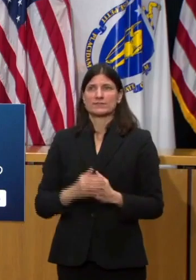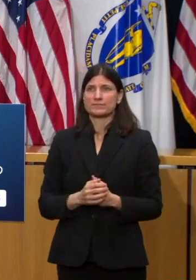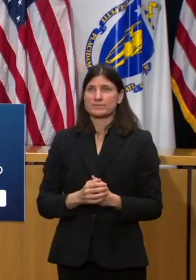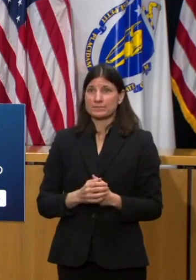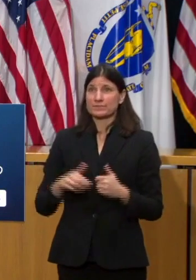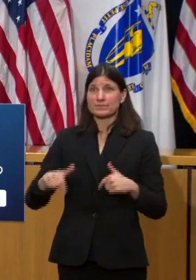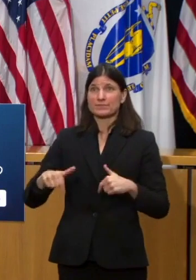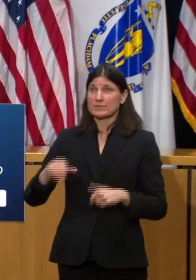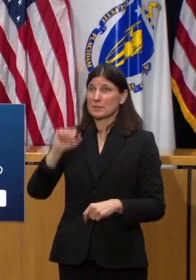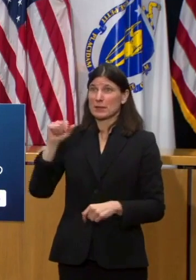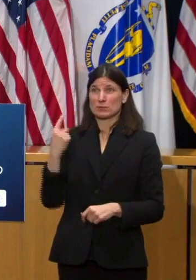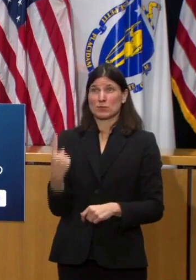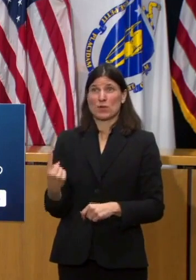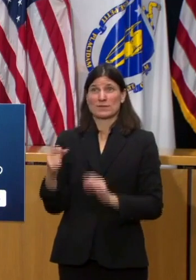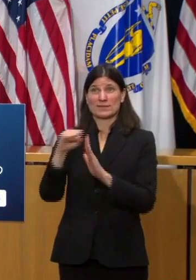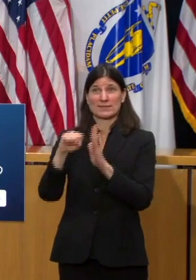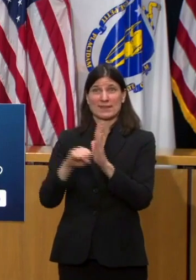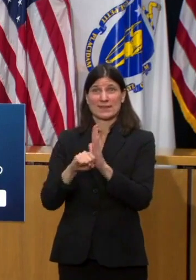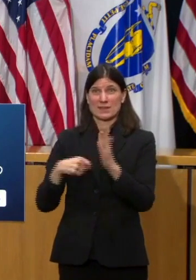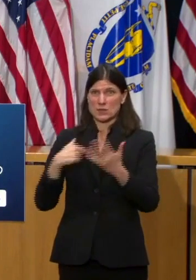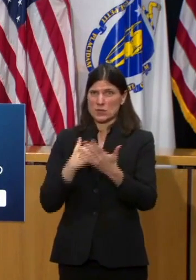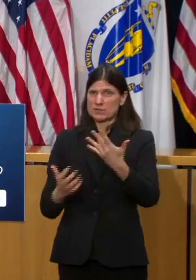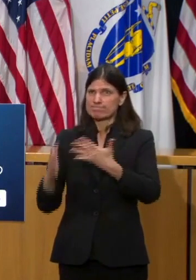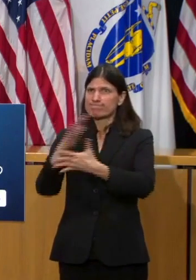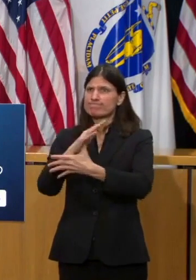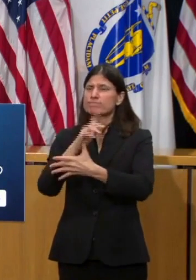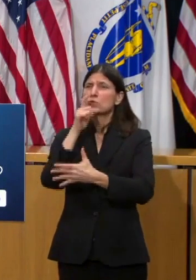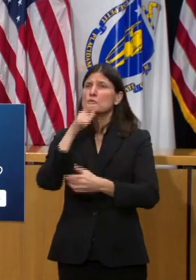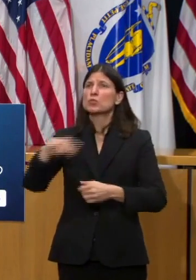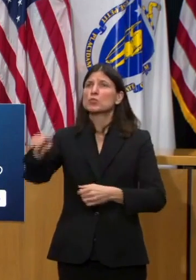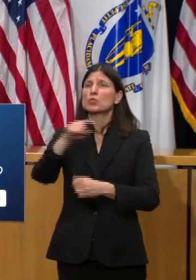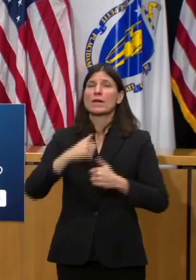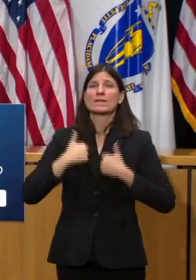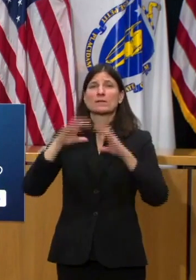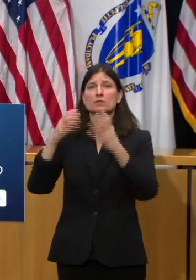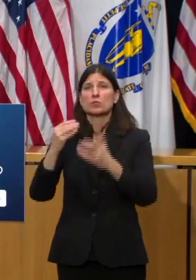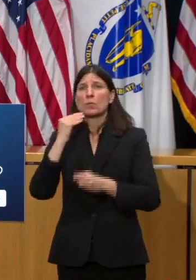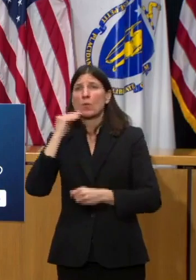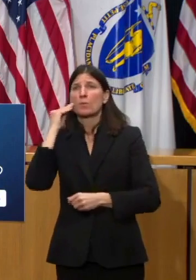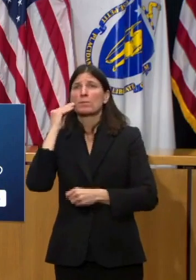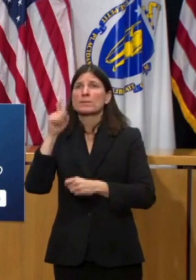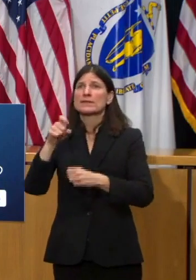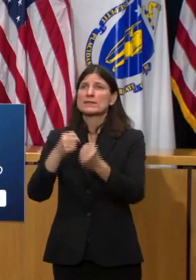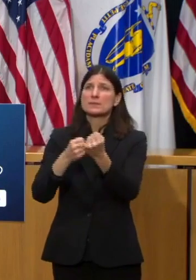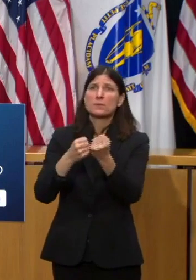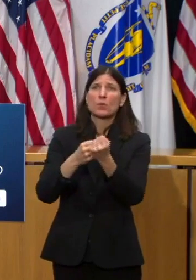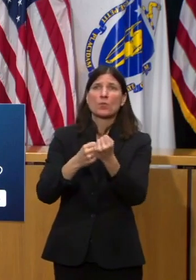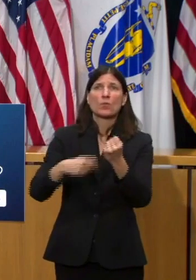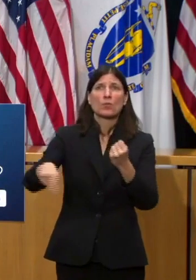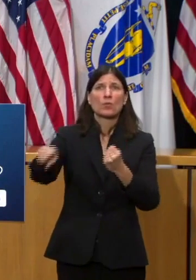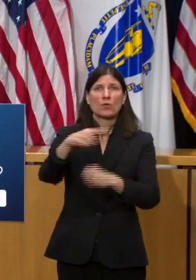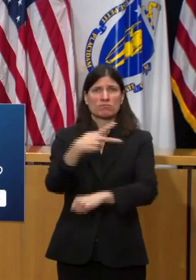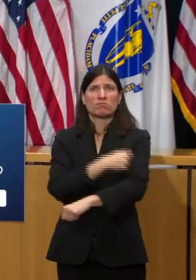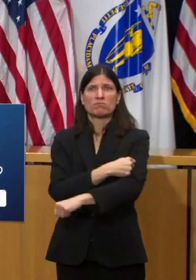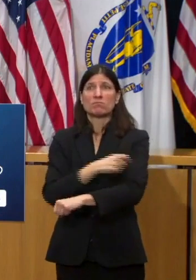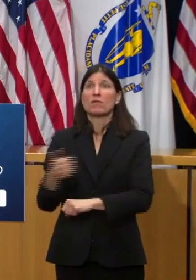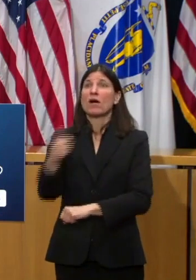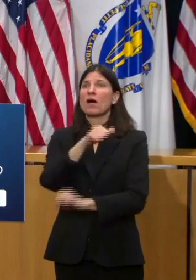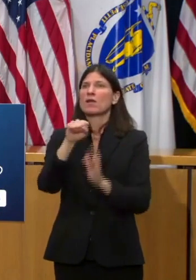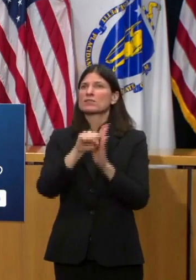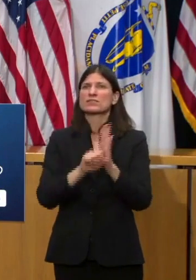the head of the line. That didn't happen hardly anywhere else. And you're talking about hundreds of sites.